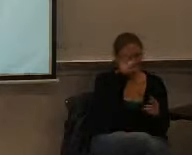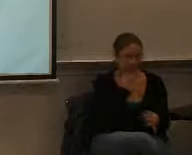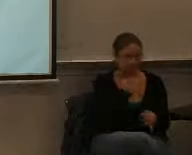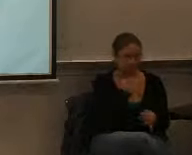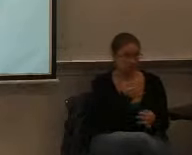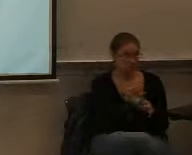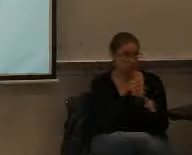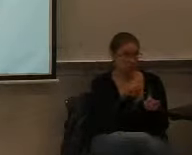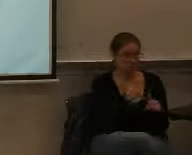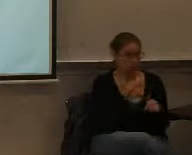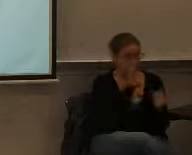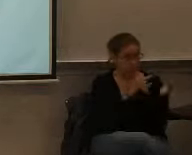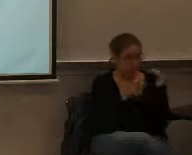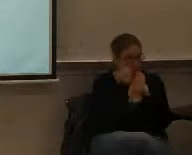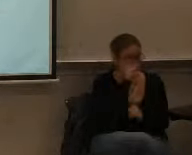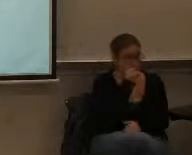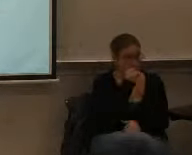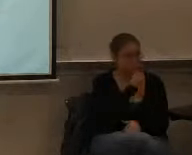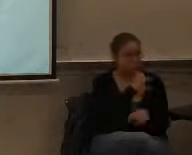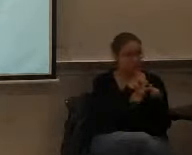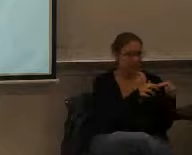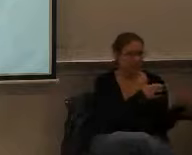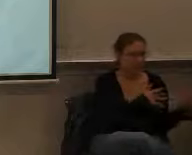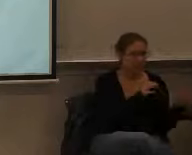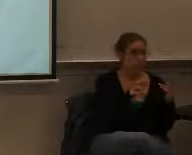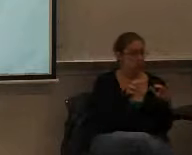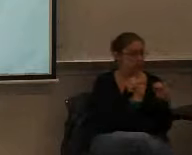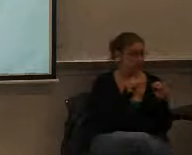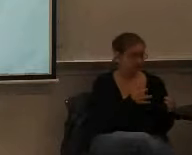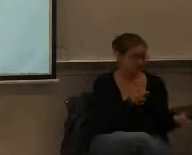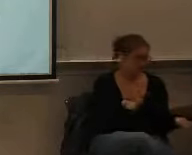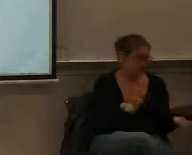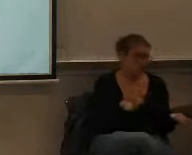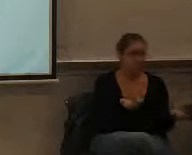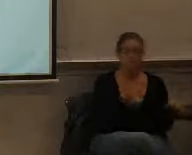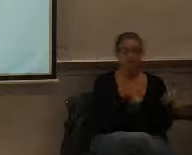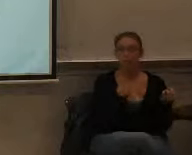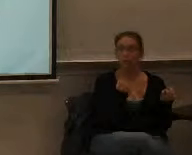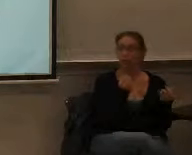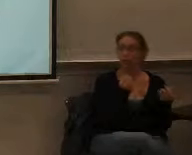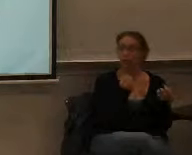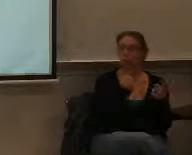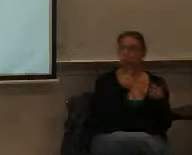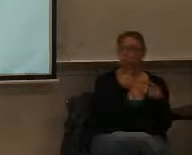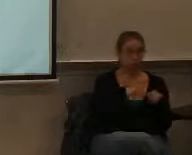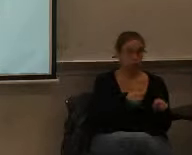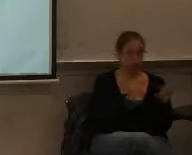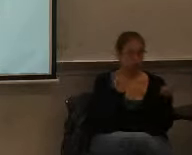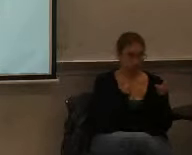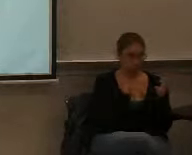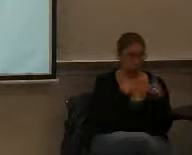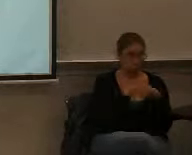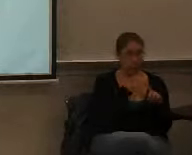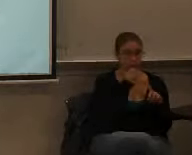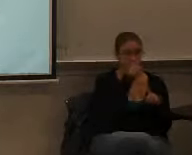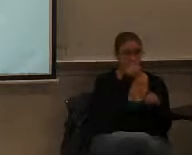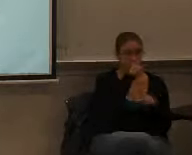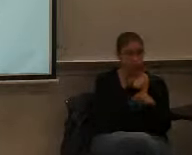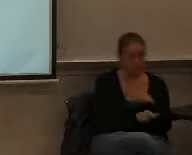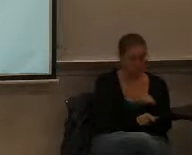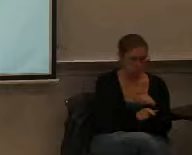do they go out and actively forage, or do they sit and wait or do nothing? So at winter, when food is at